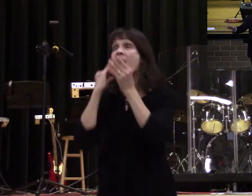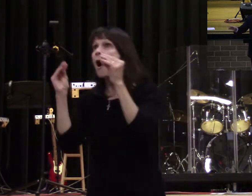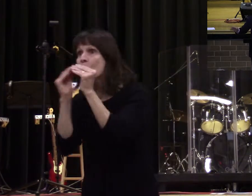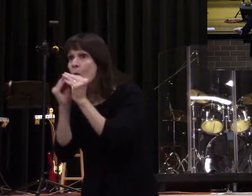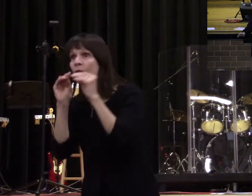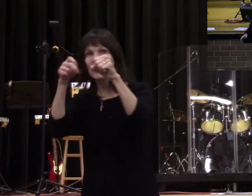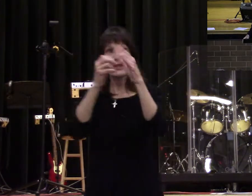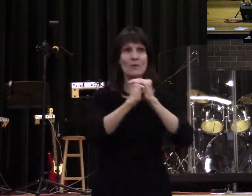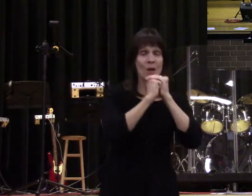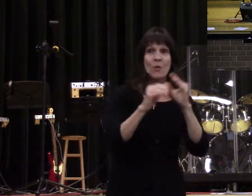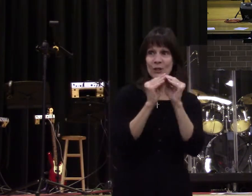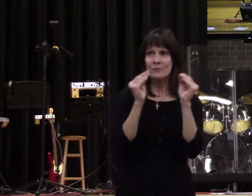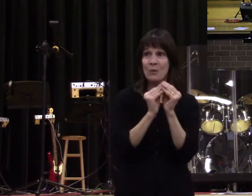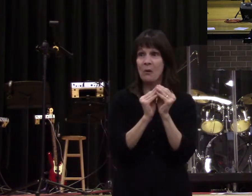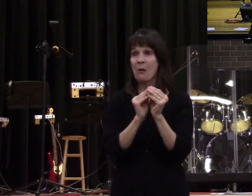worship God more.